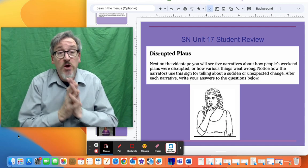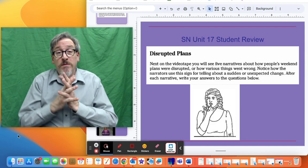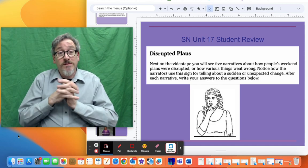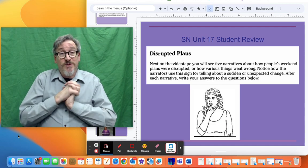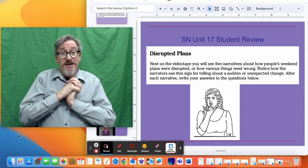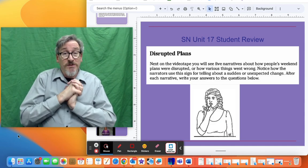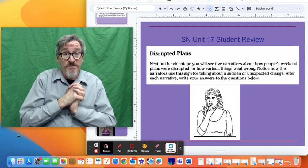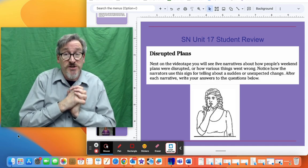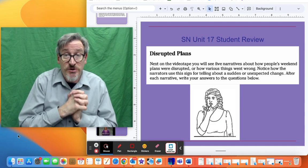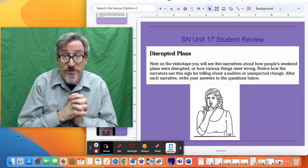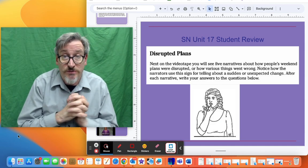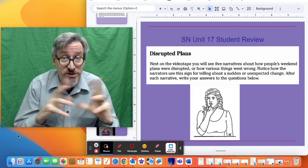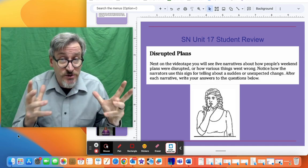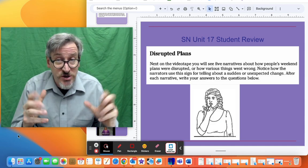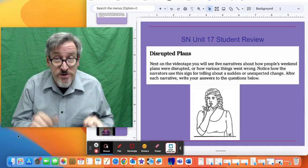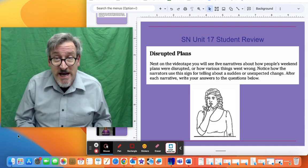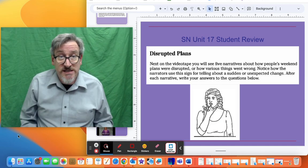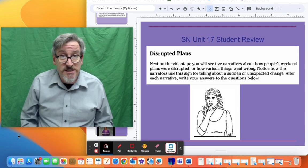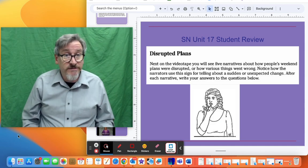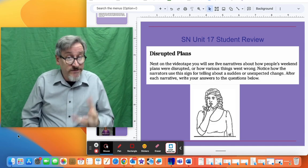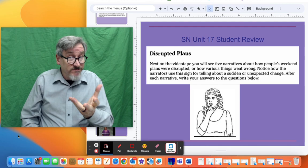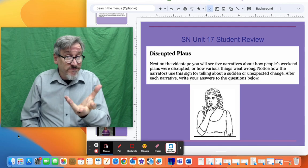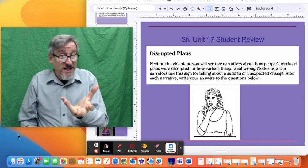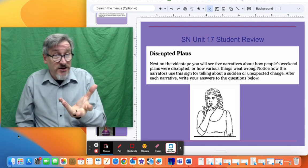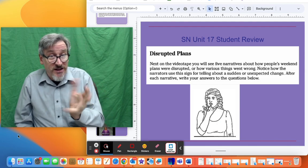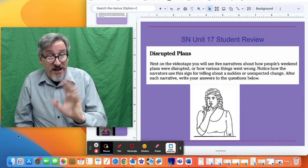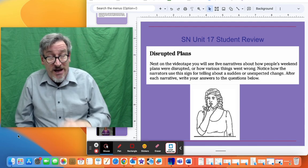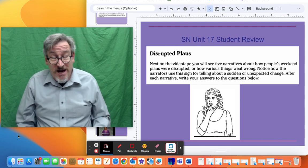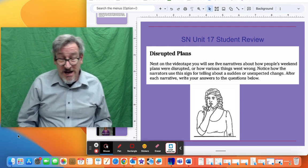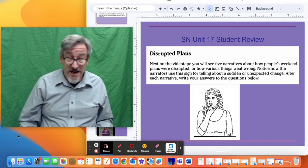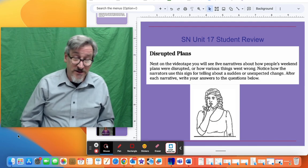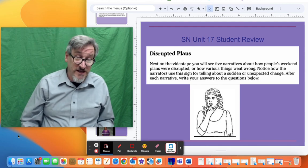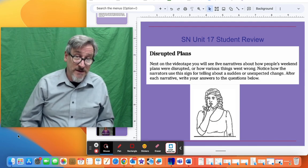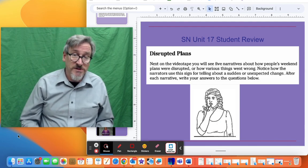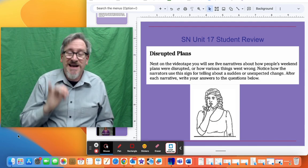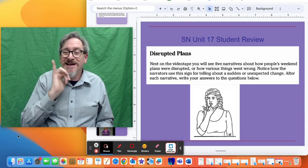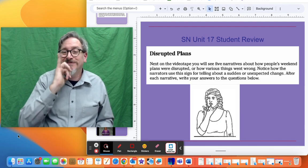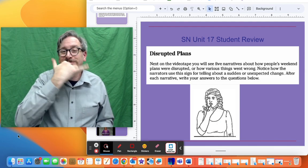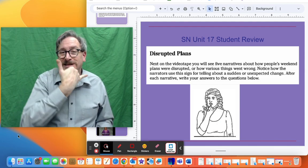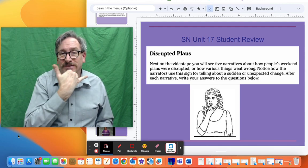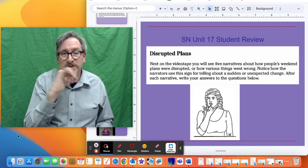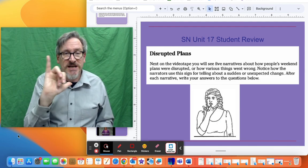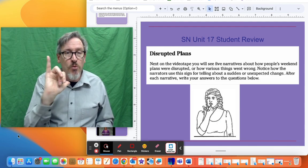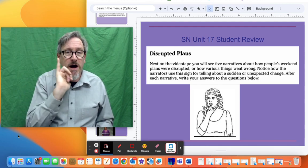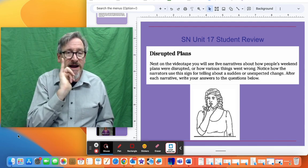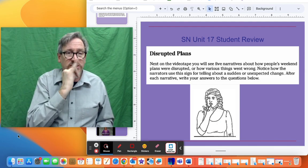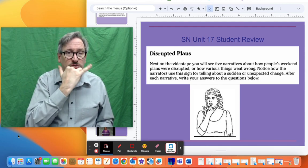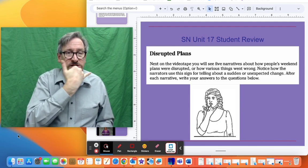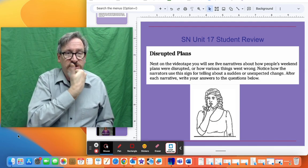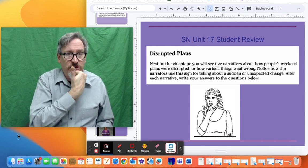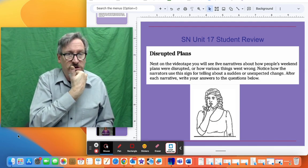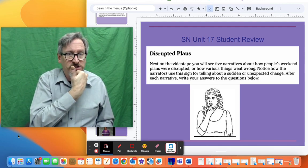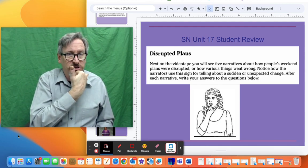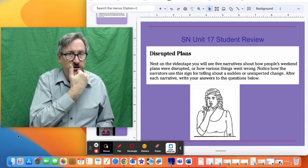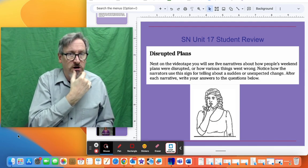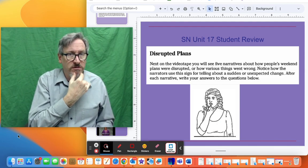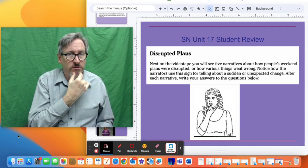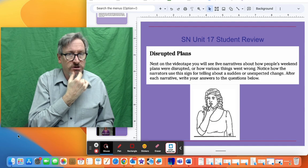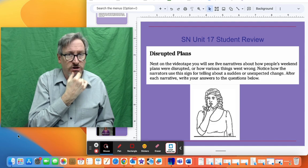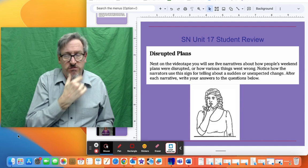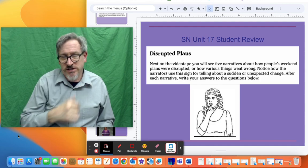No, I was right. That was from the student book, so there's no text in the examples. If you take a Y and twist it across the